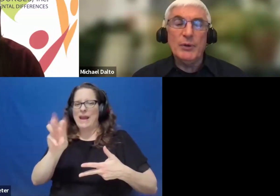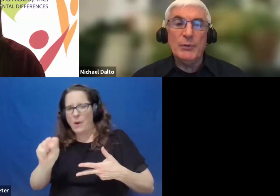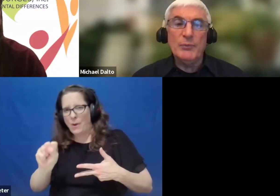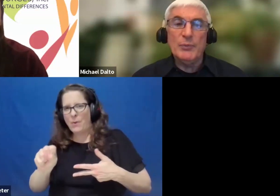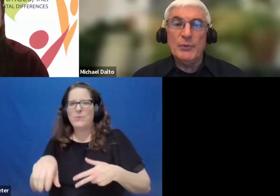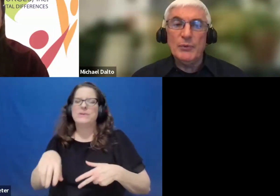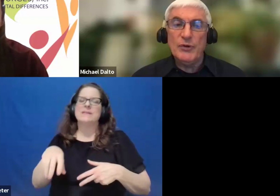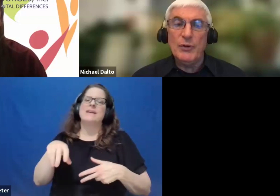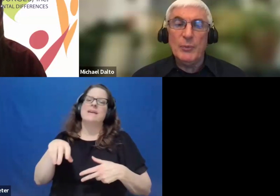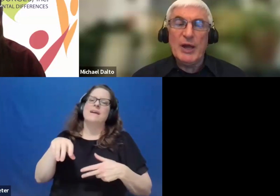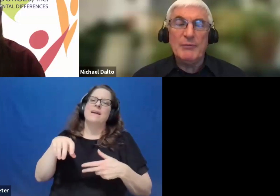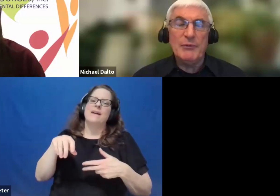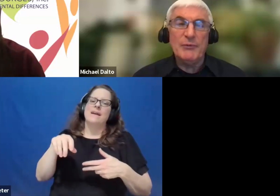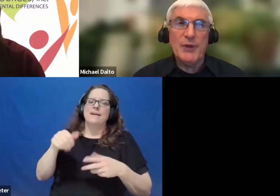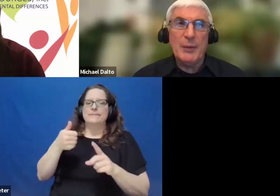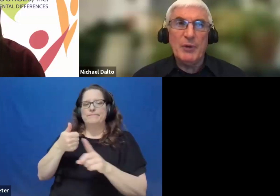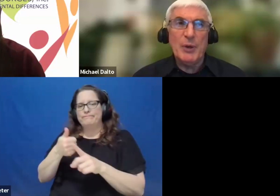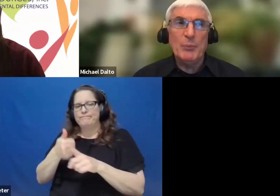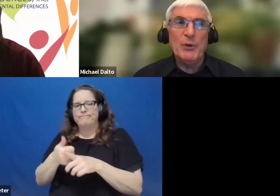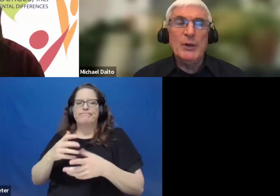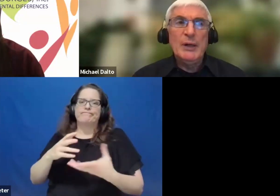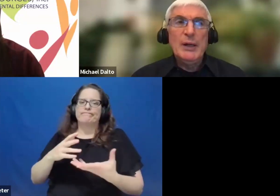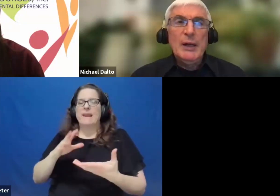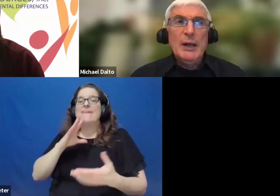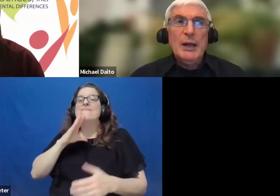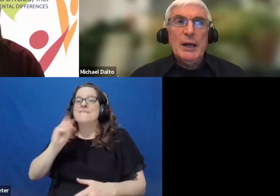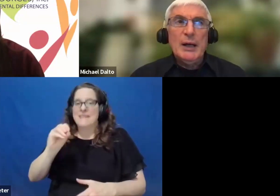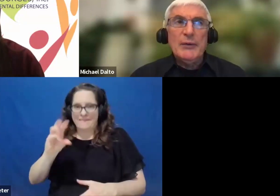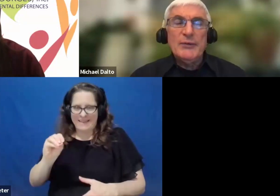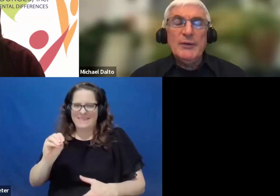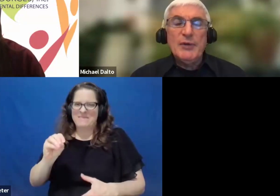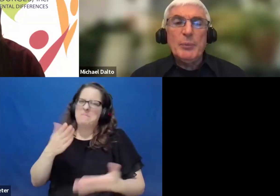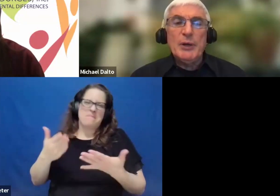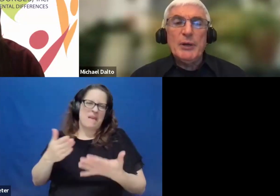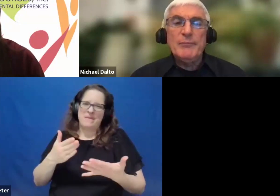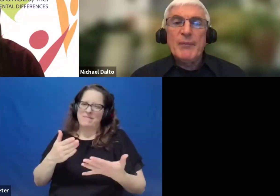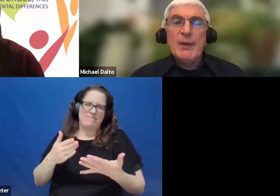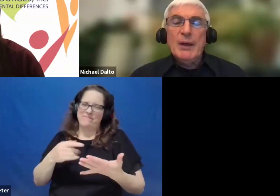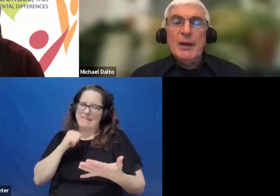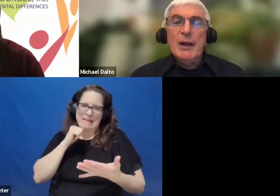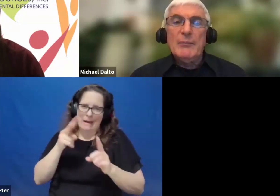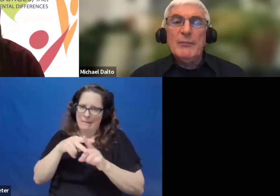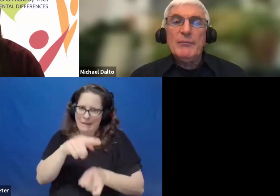or who's here on behalf of a family member this evening. But